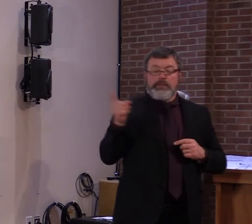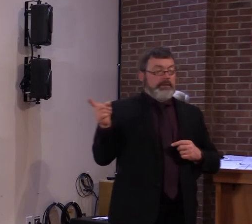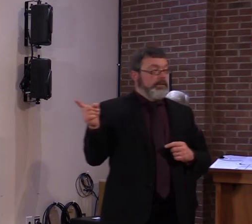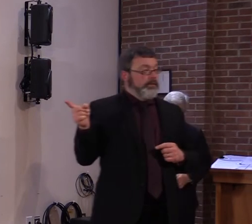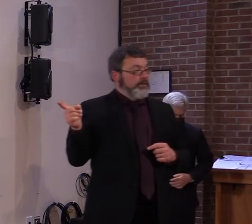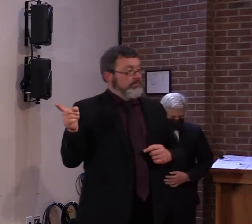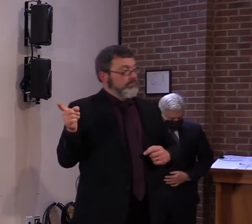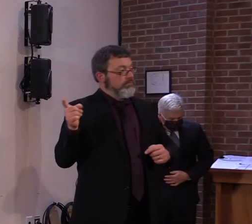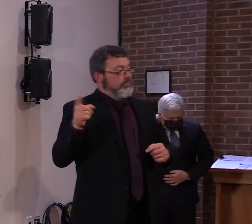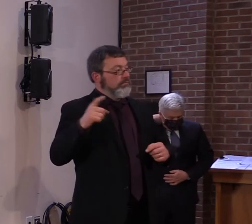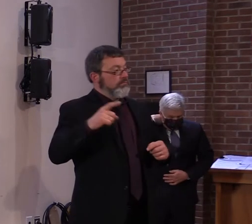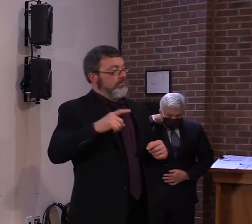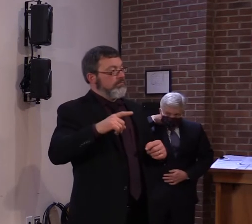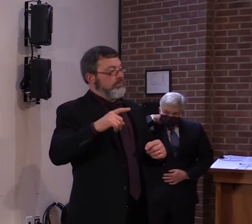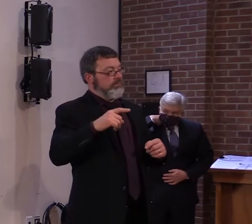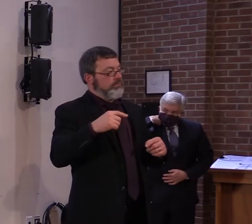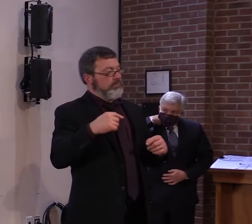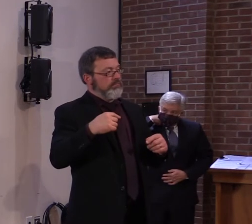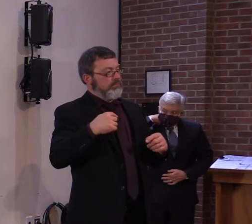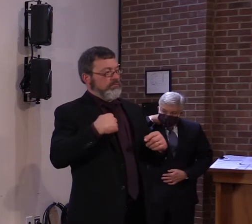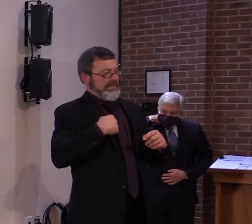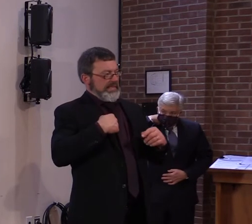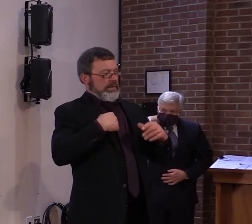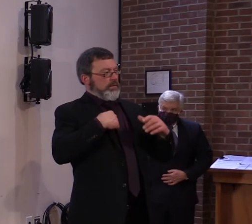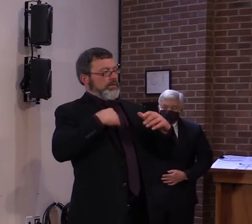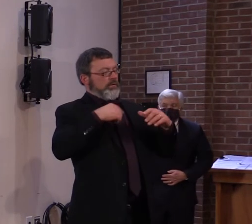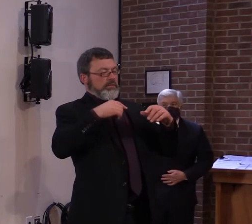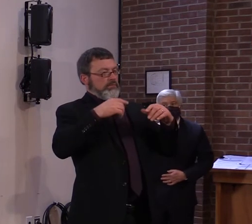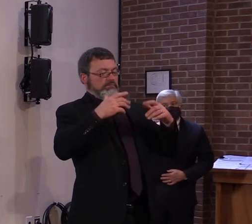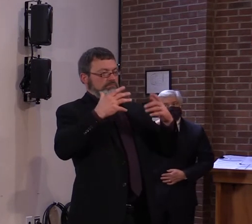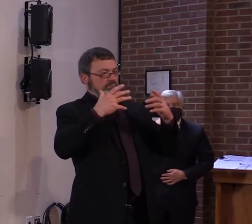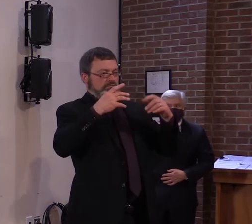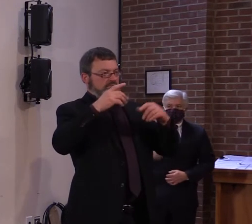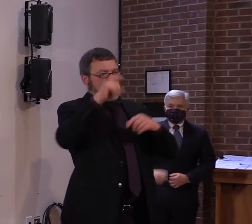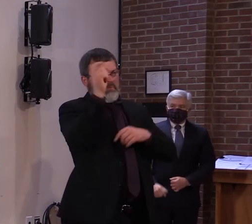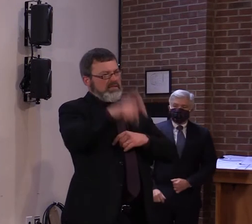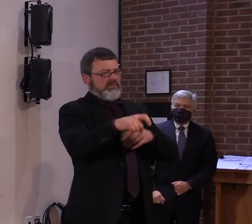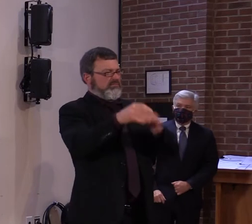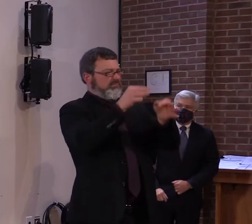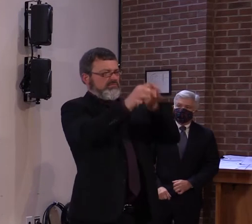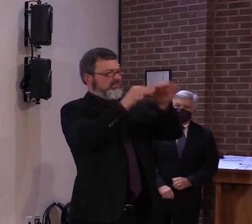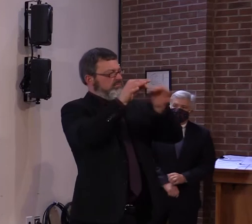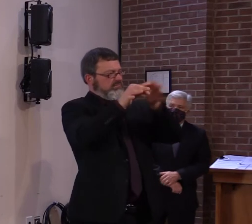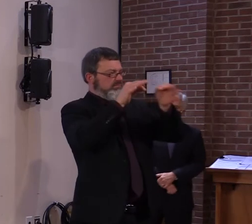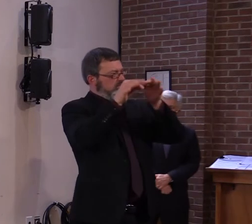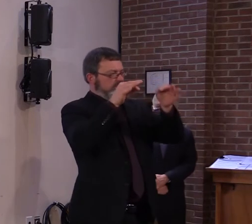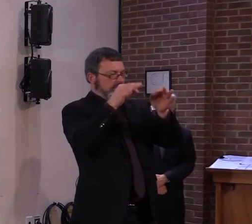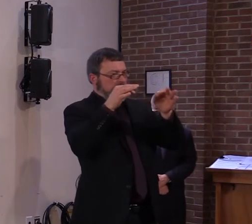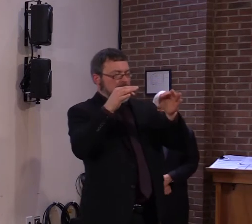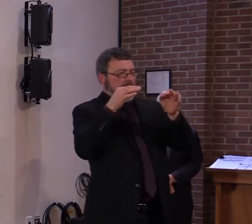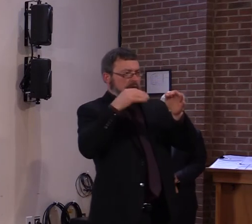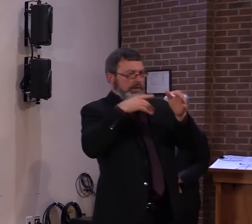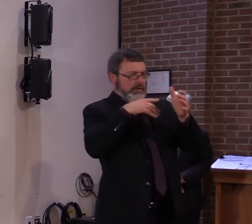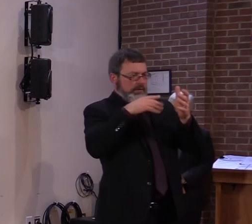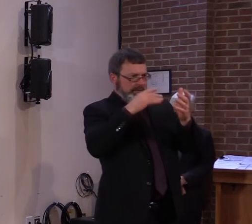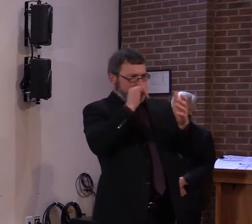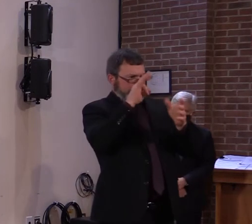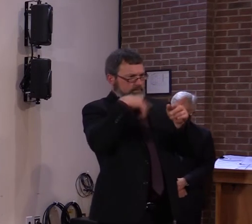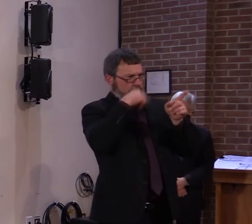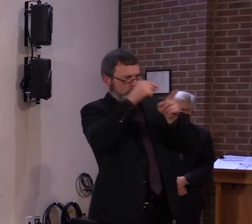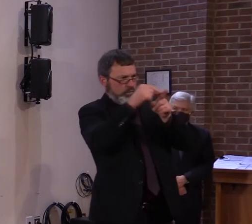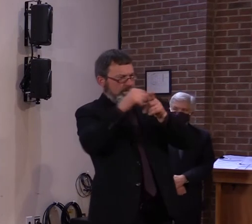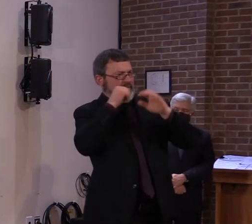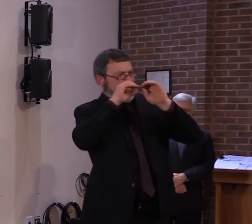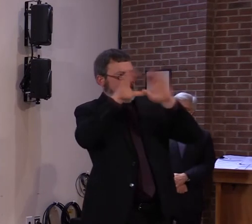this out. We're counting on all of you as well, the media, to send the message, and I've got to say you've done a